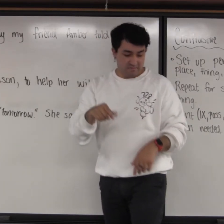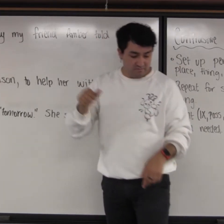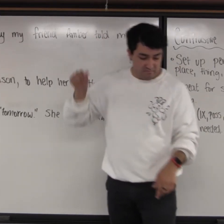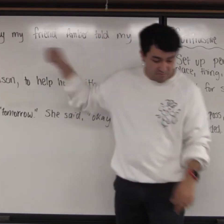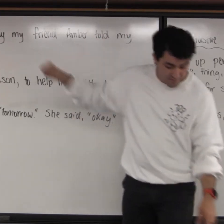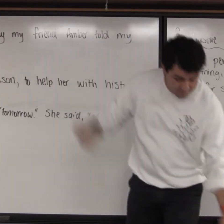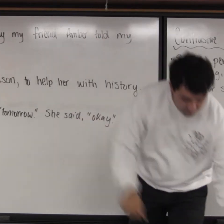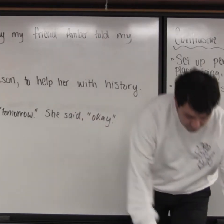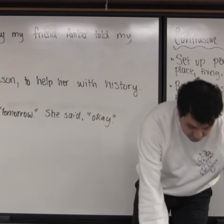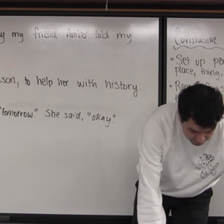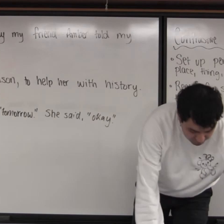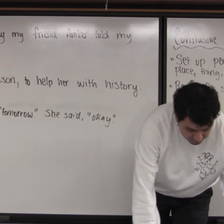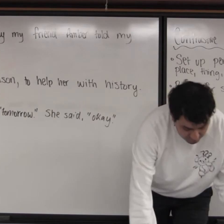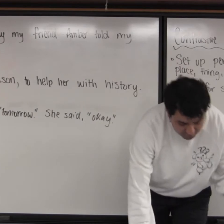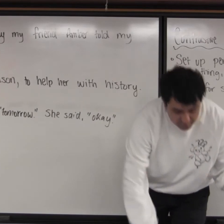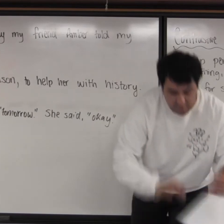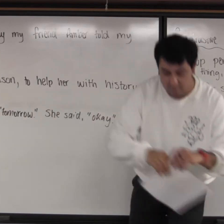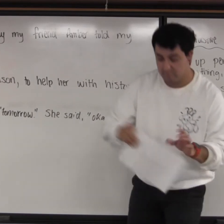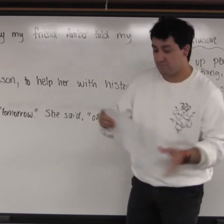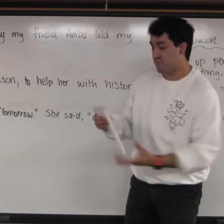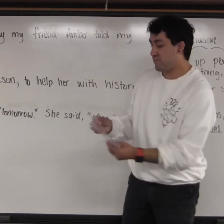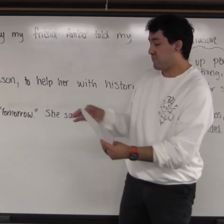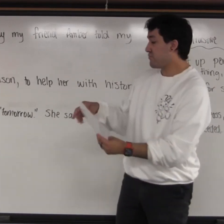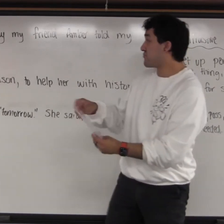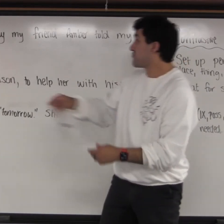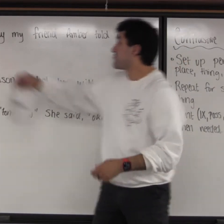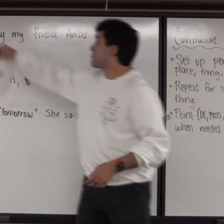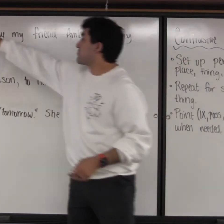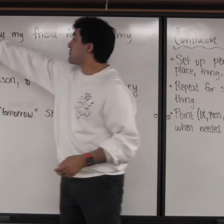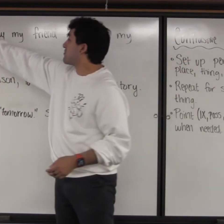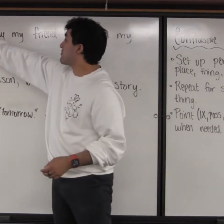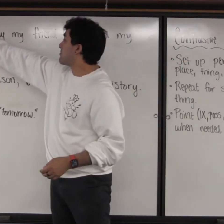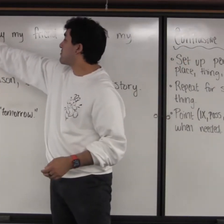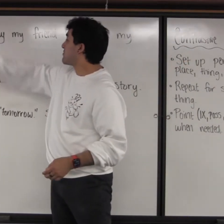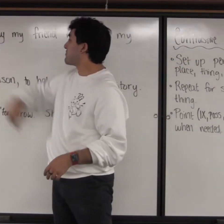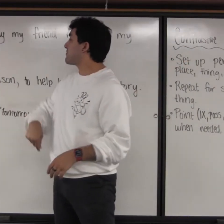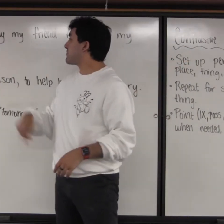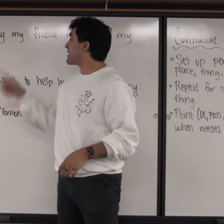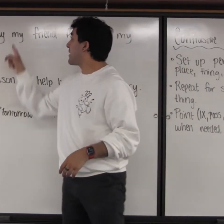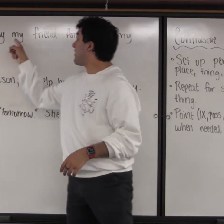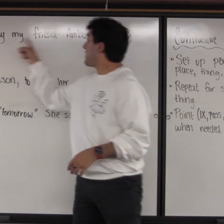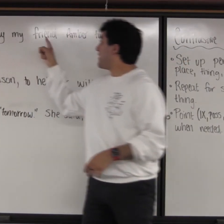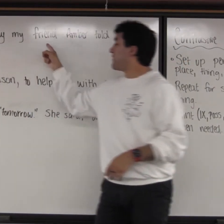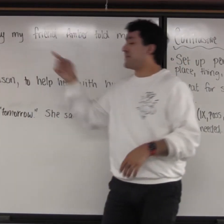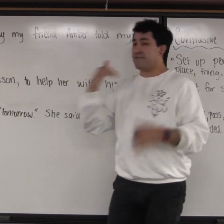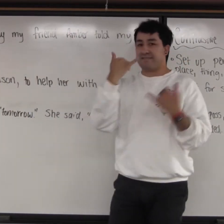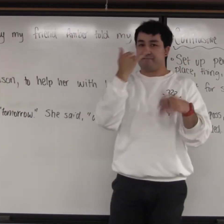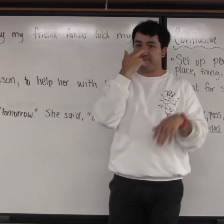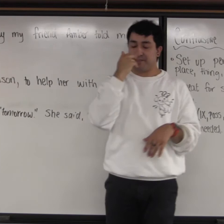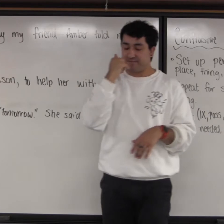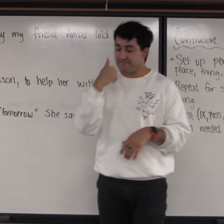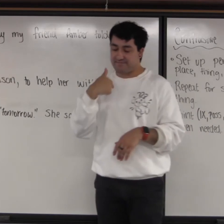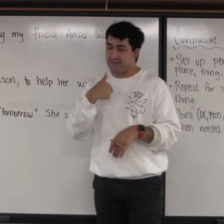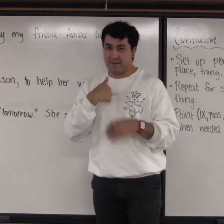got time. We know time is always going to come in front. It's always the first thing. Whenever we can, it's going to set up the tense.